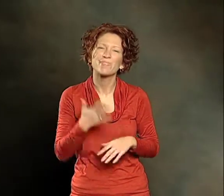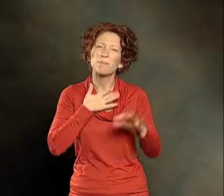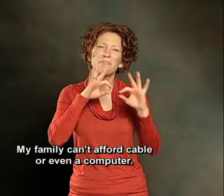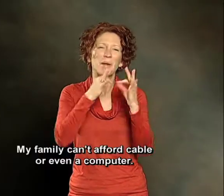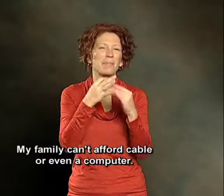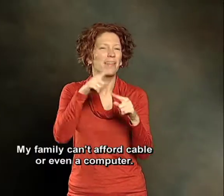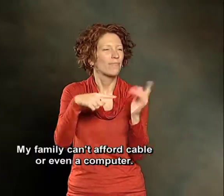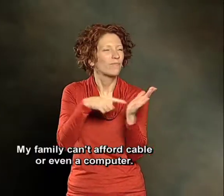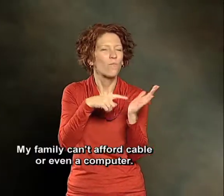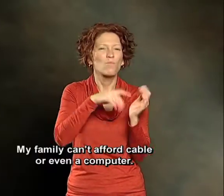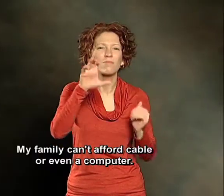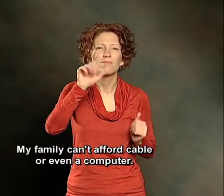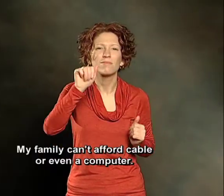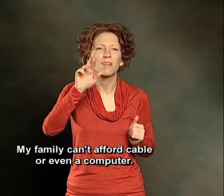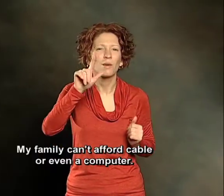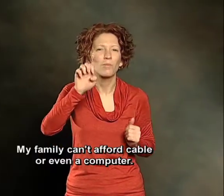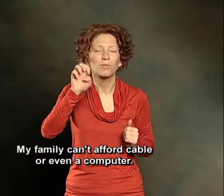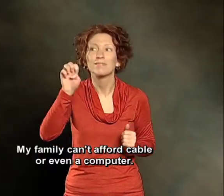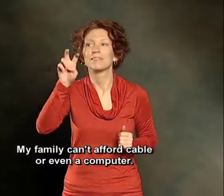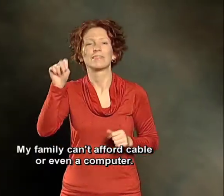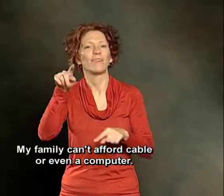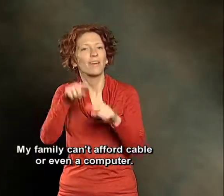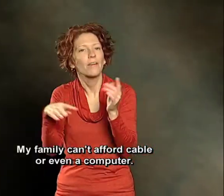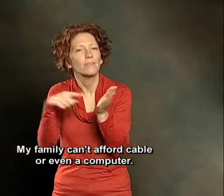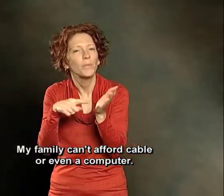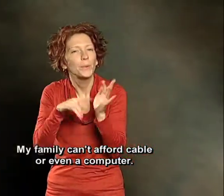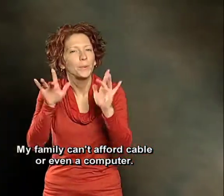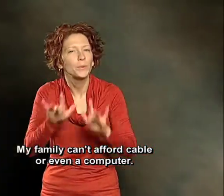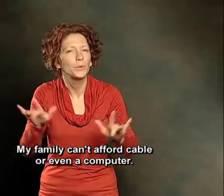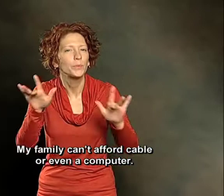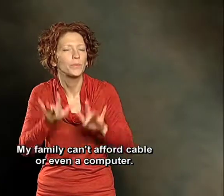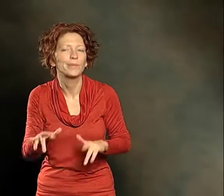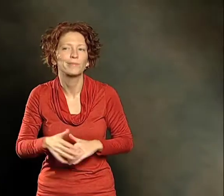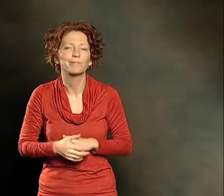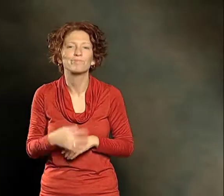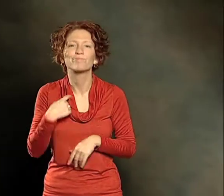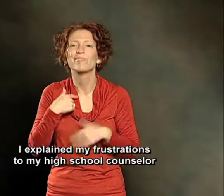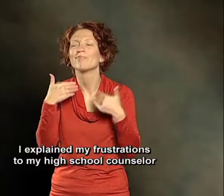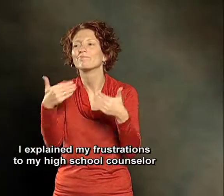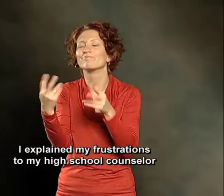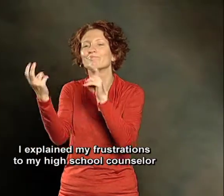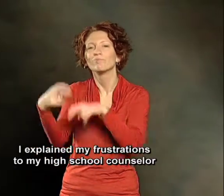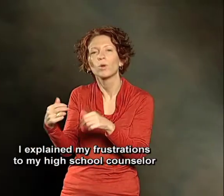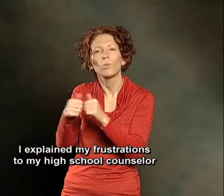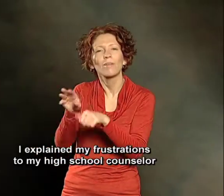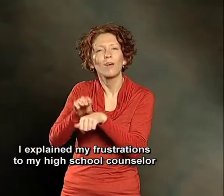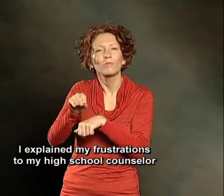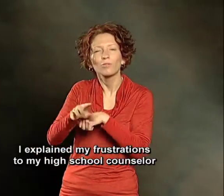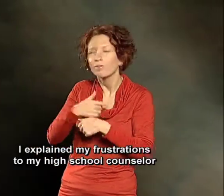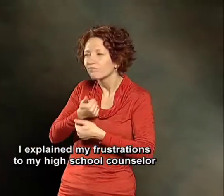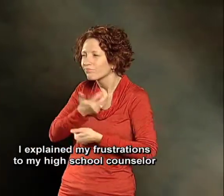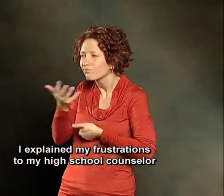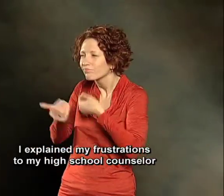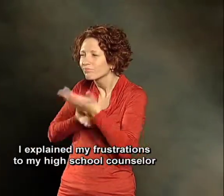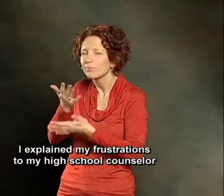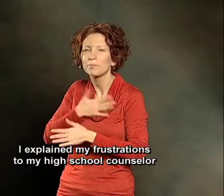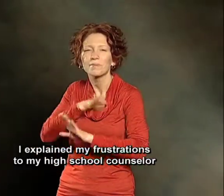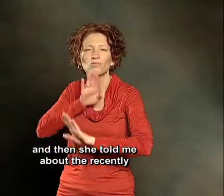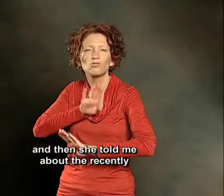My family can't afford cable or even a computer. I explained my frustrations to my high school counselor, and